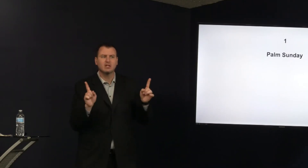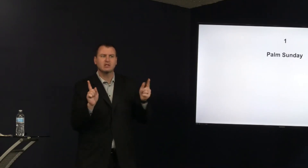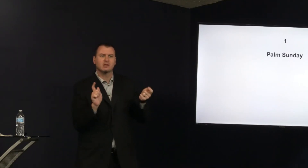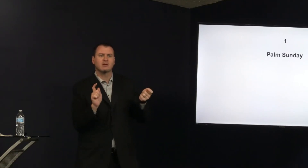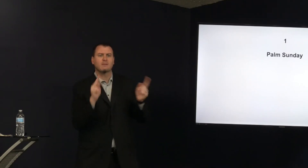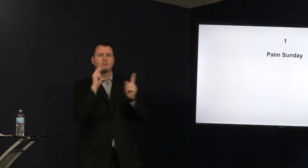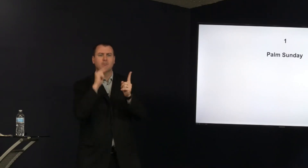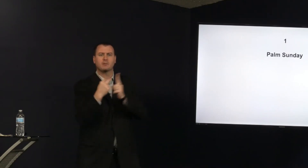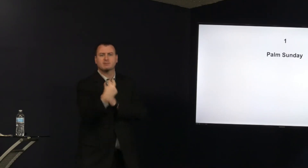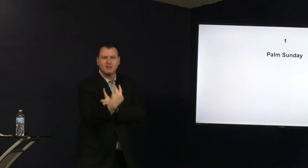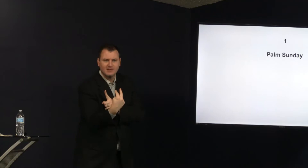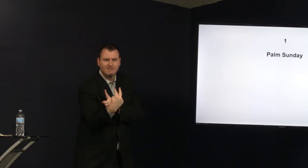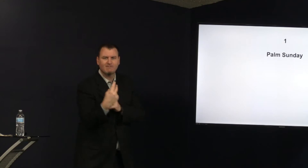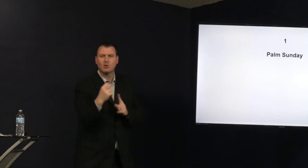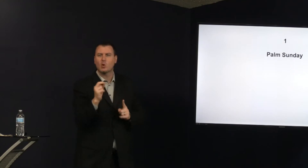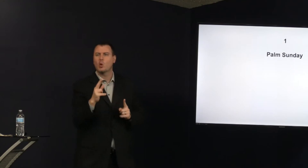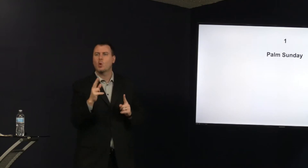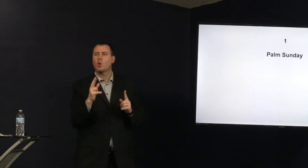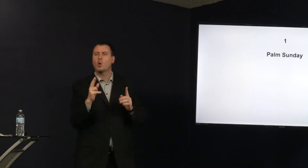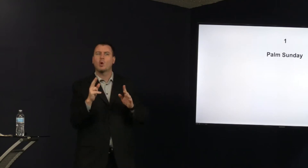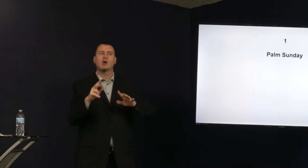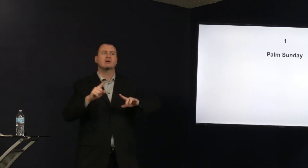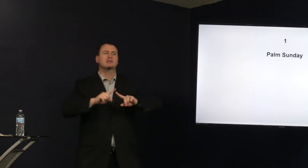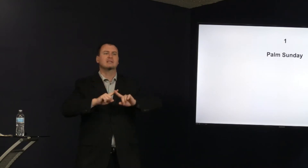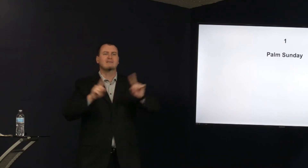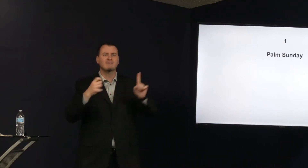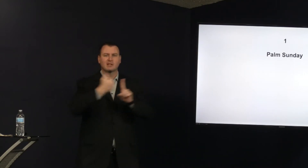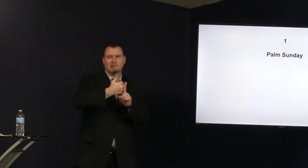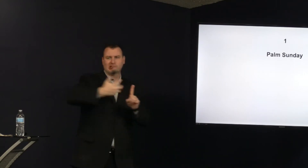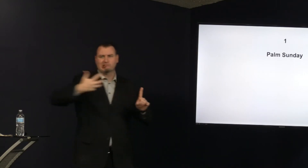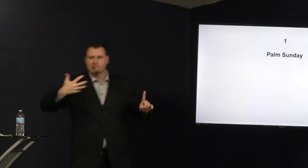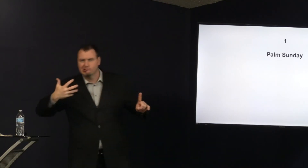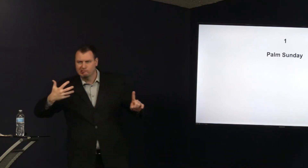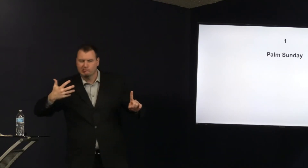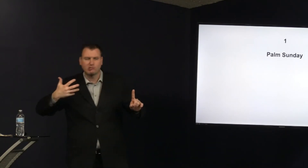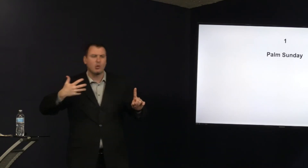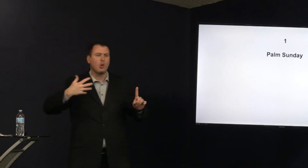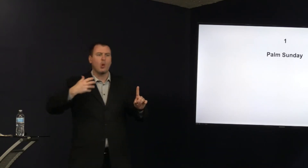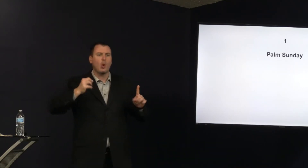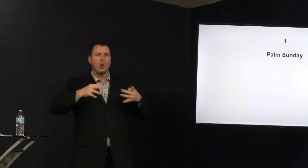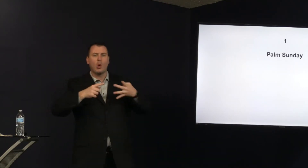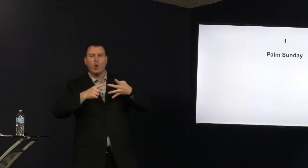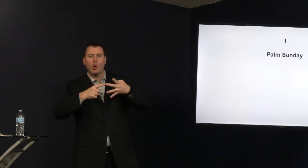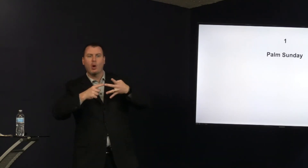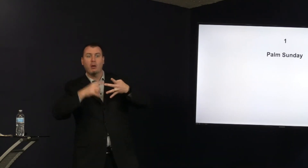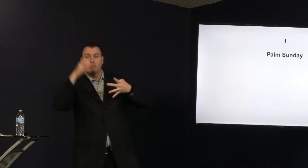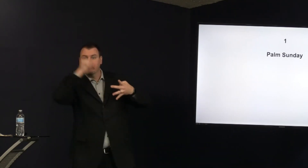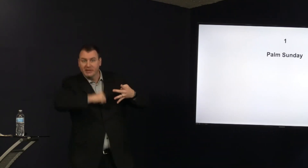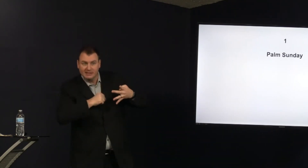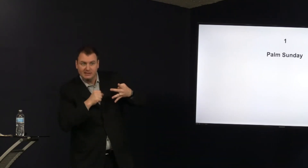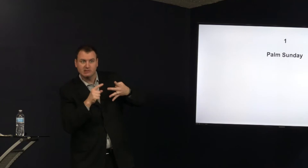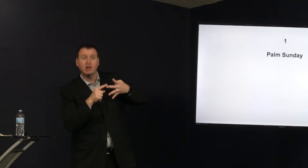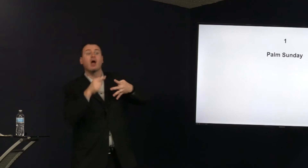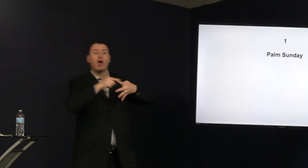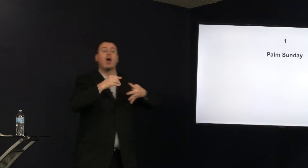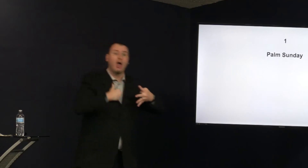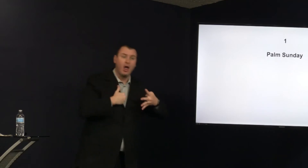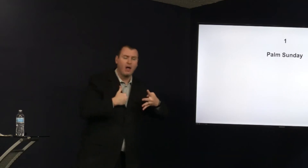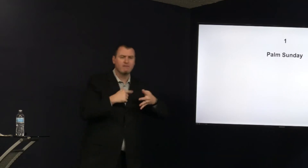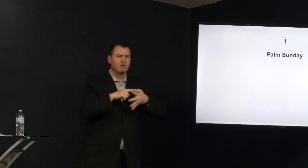are added, or different perspectives are said, and some